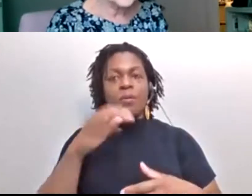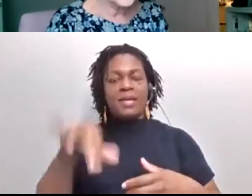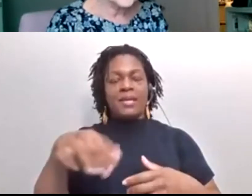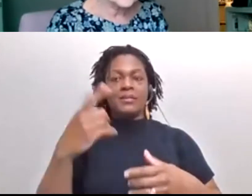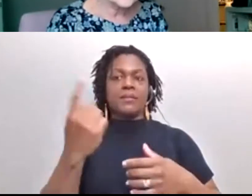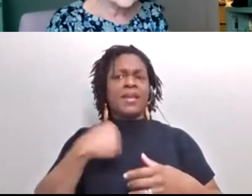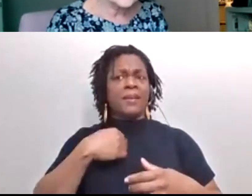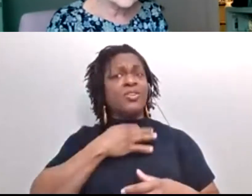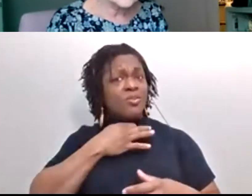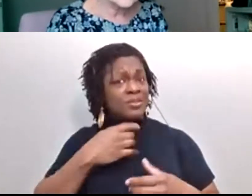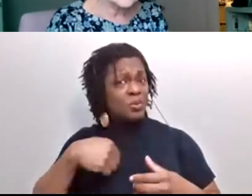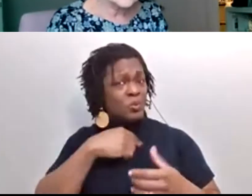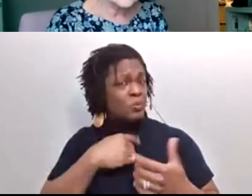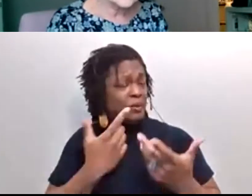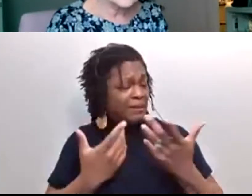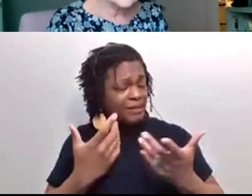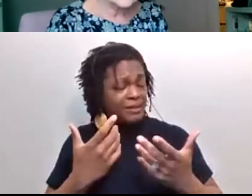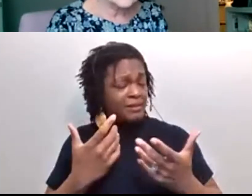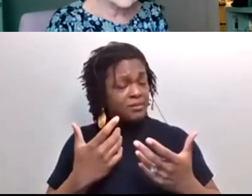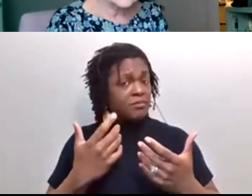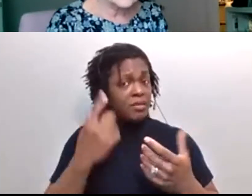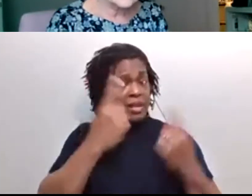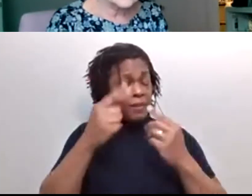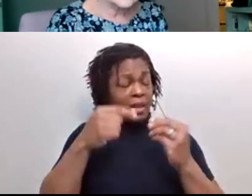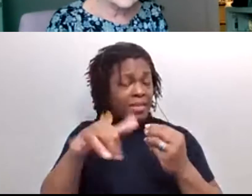on if we're looking at and taking into consideration.